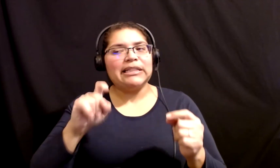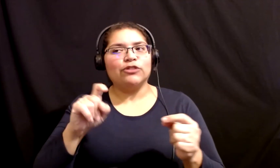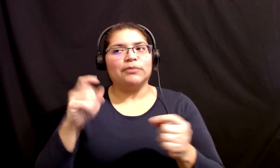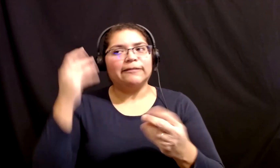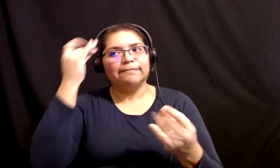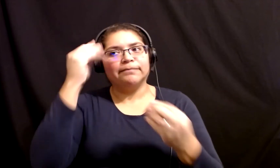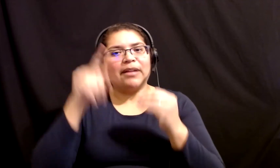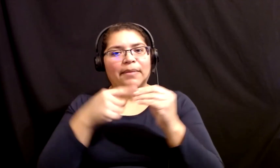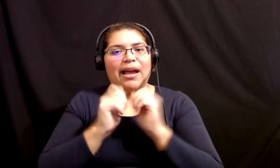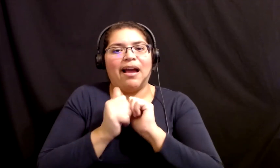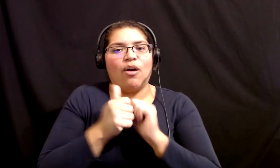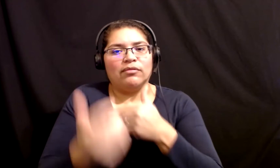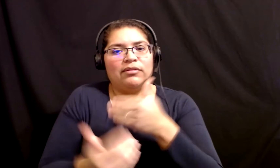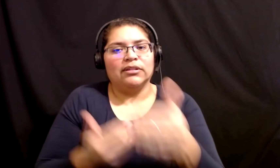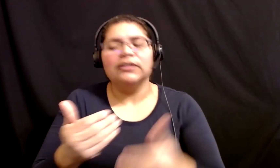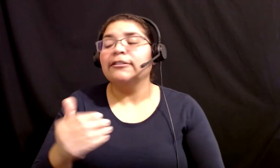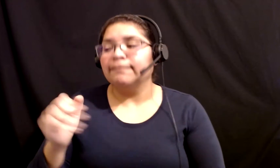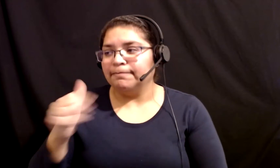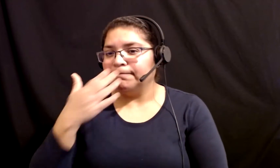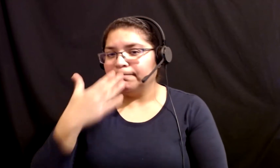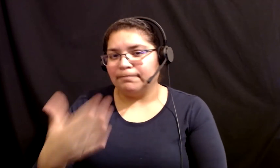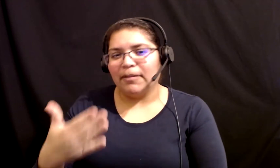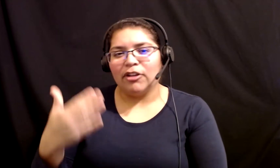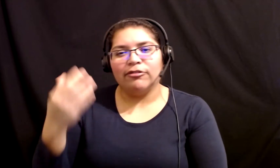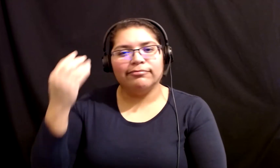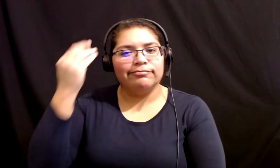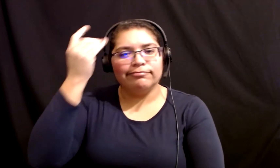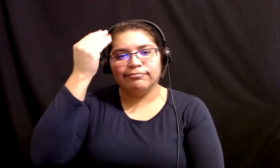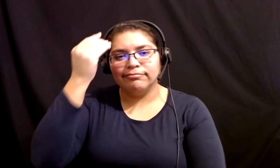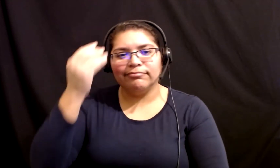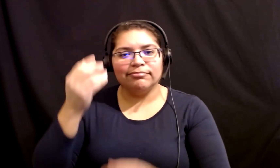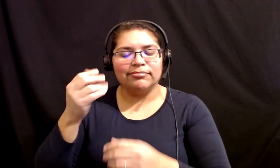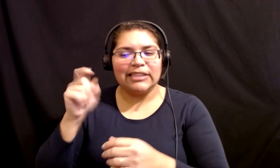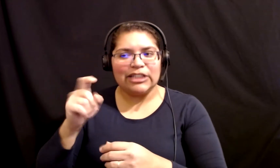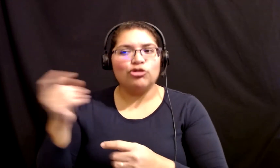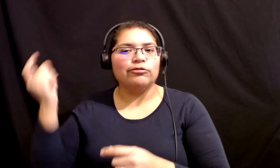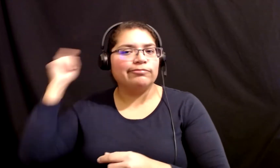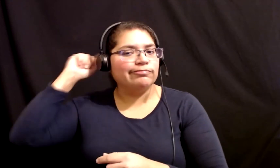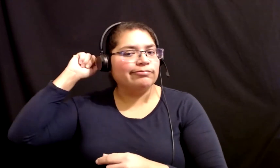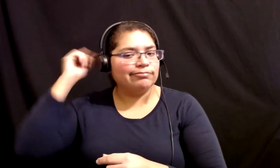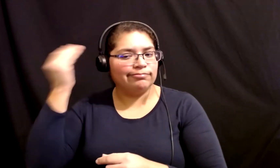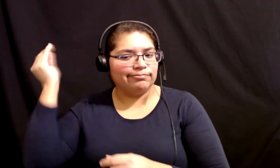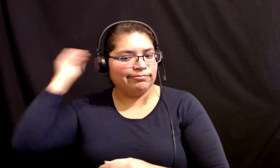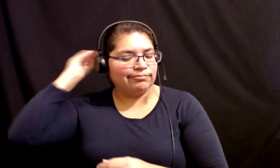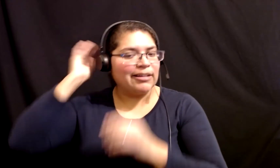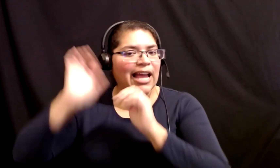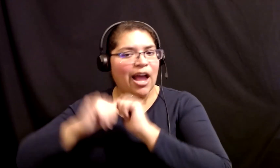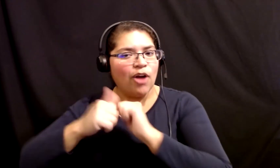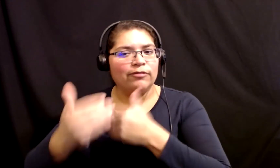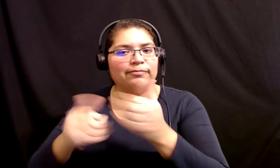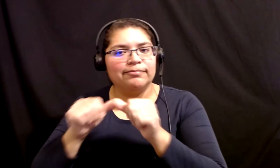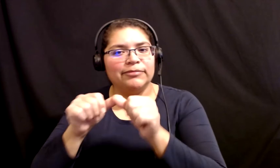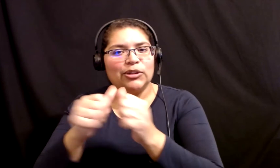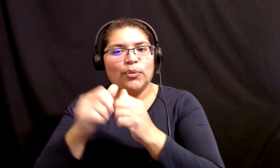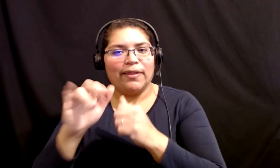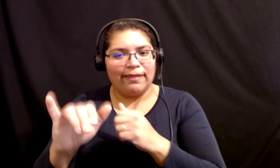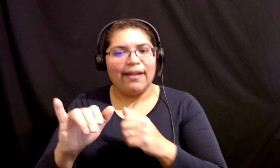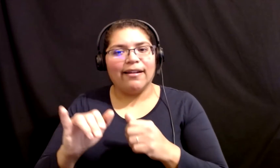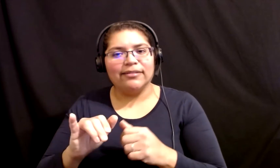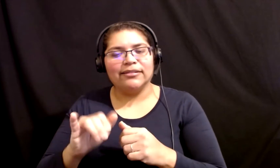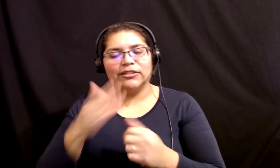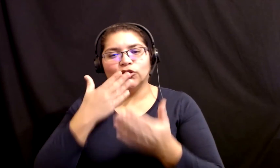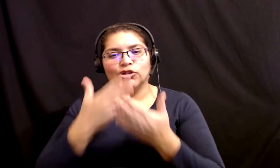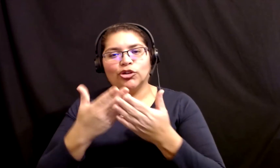mean, I think I was raising it just something to be cognizant of, and yeah, I forgot we were doing a